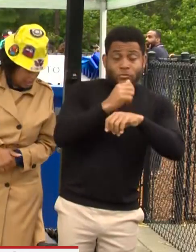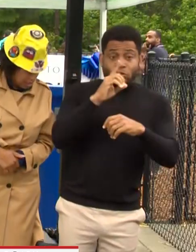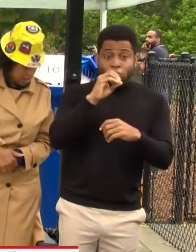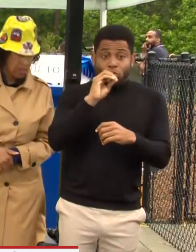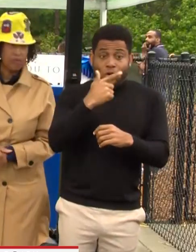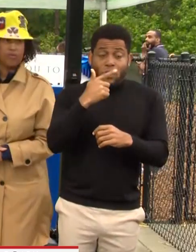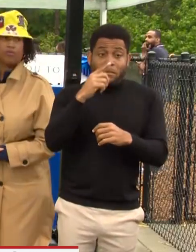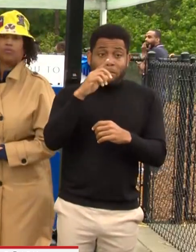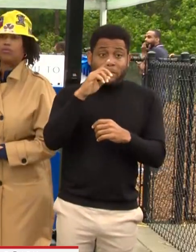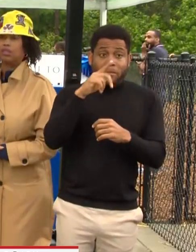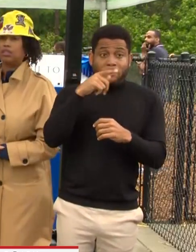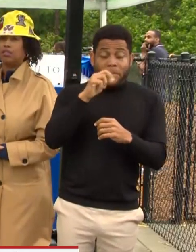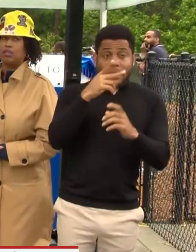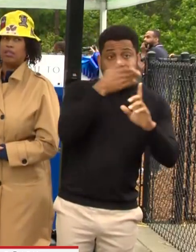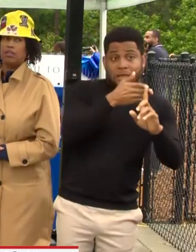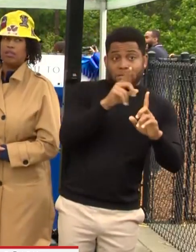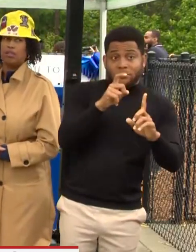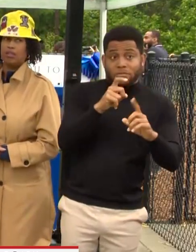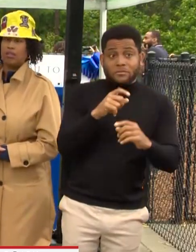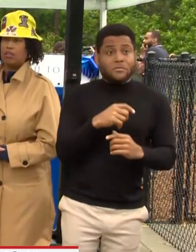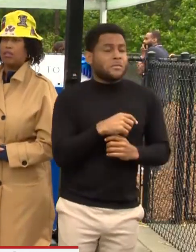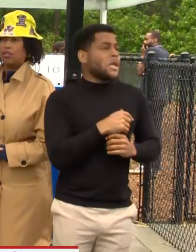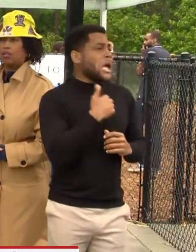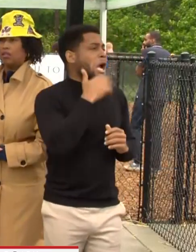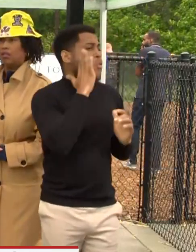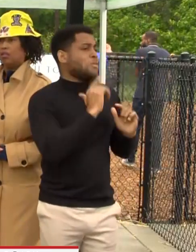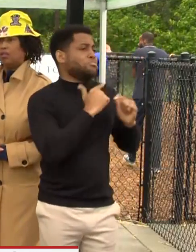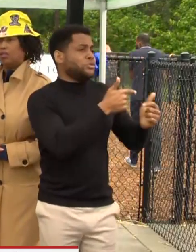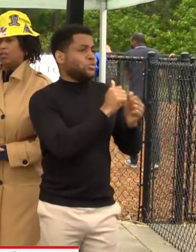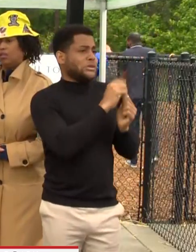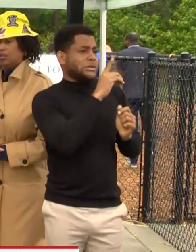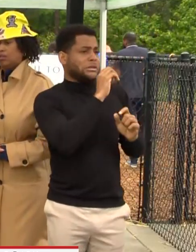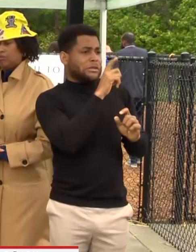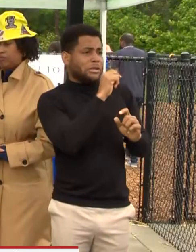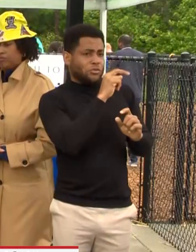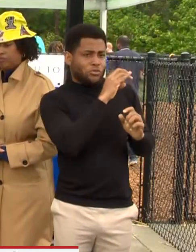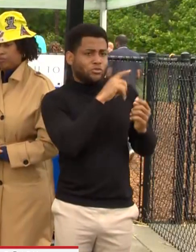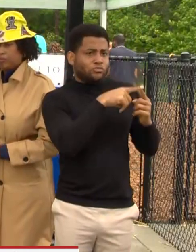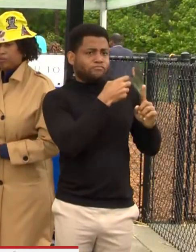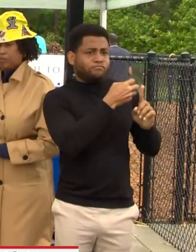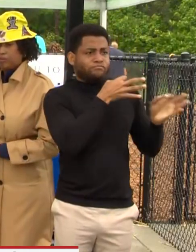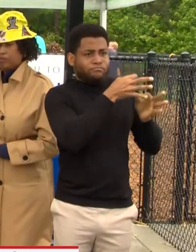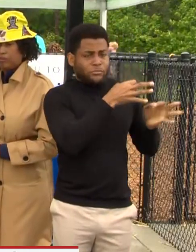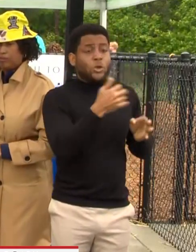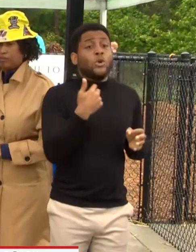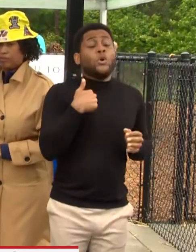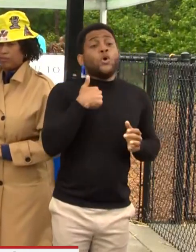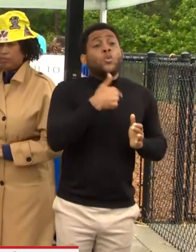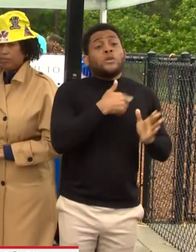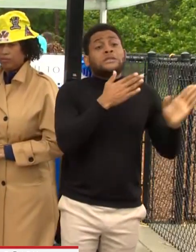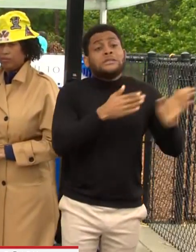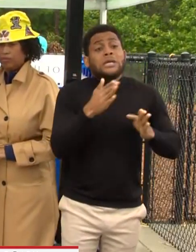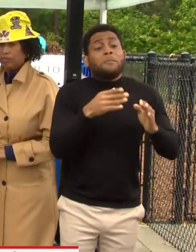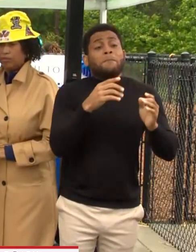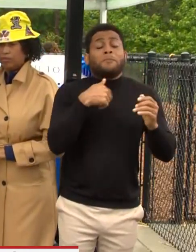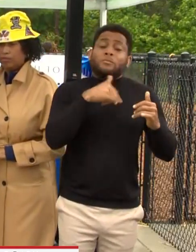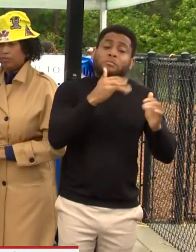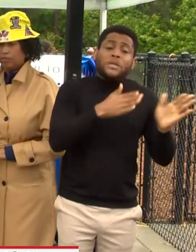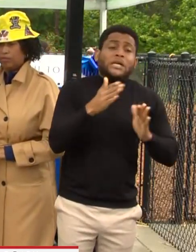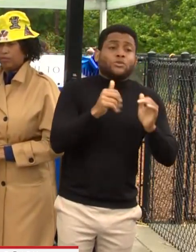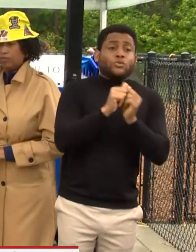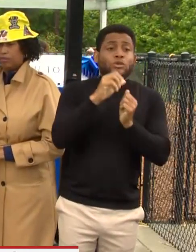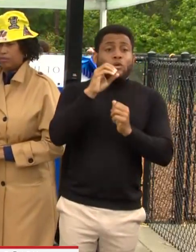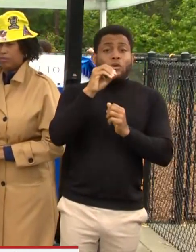have the latest. Sure. We're in the very preliminary stages of planning for Ox and Run. In fact, we're really proud. We're delivering several